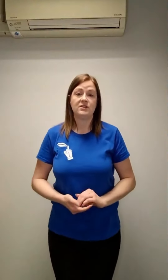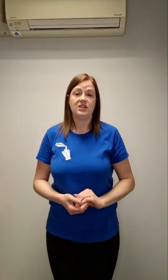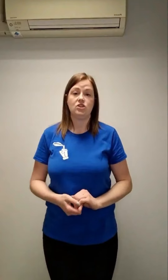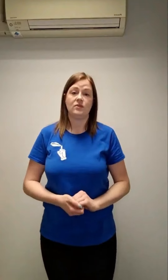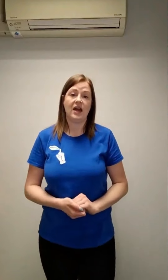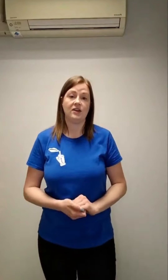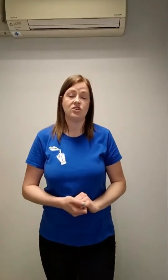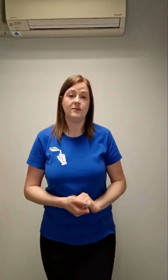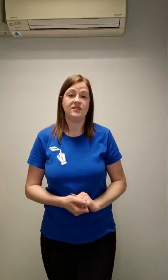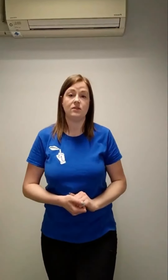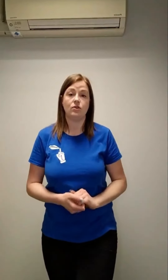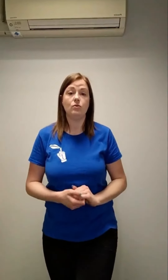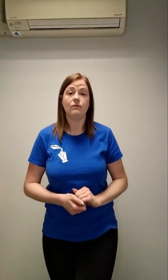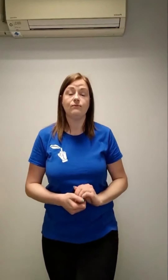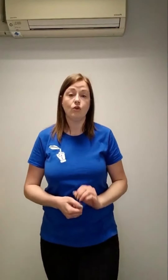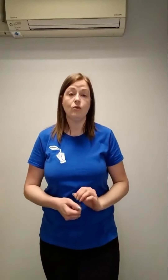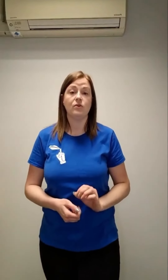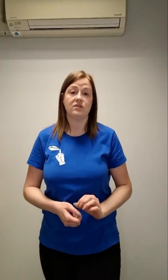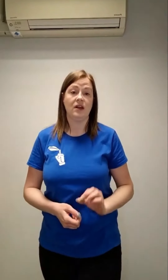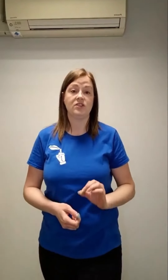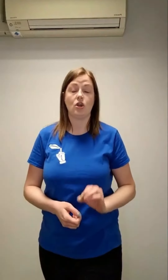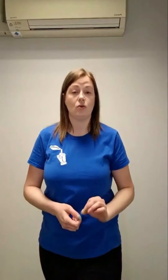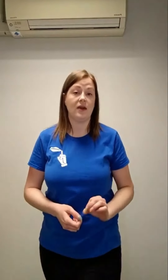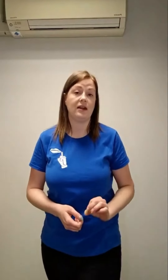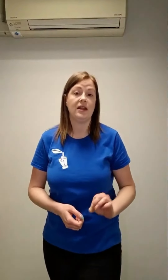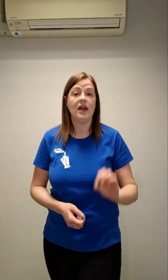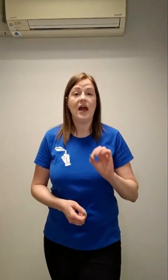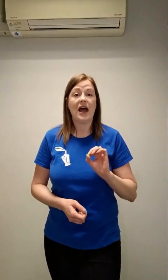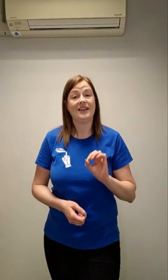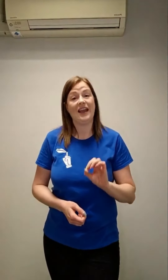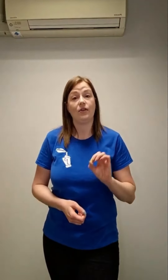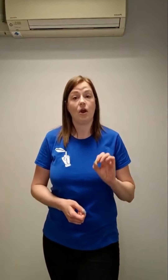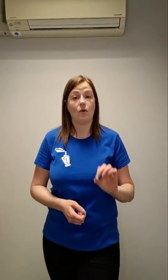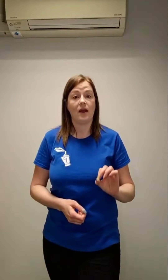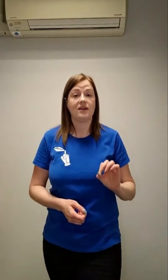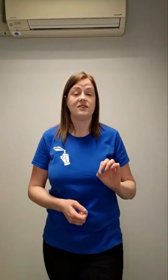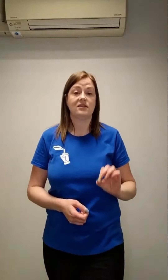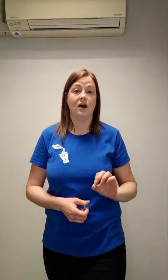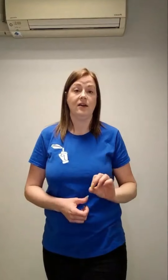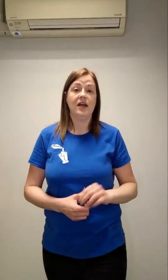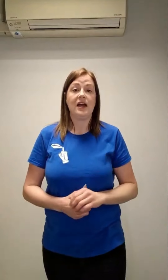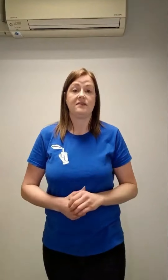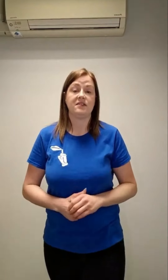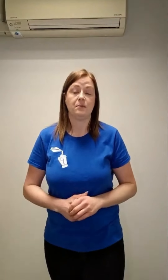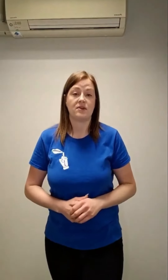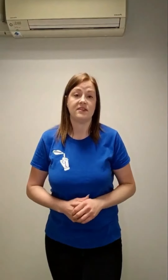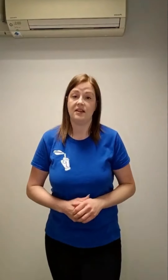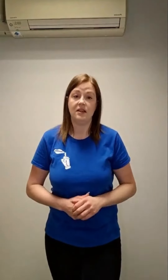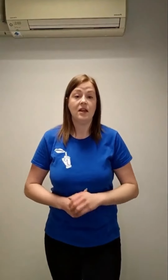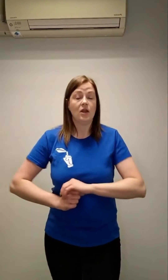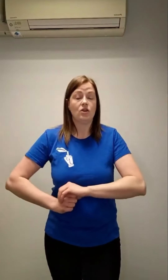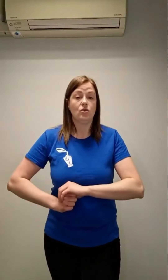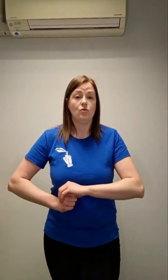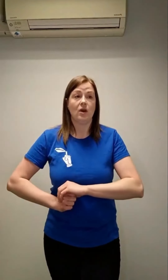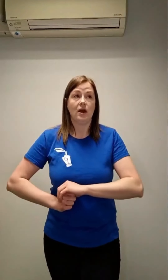teach you the hand shapes is so that you can form your signs correctly and get the correct sign. As I said previously, you